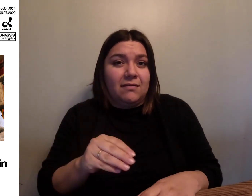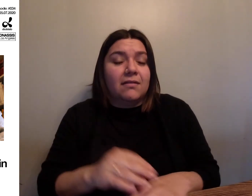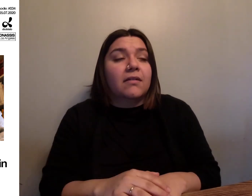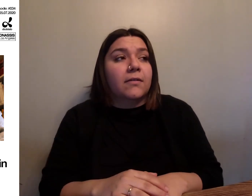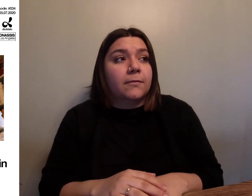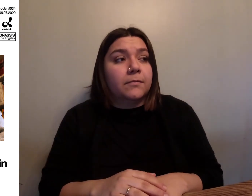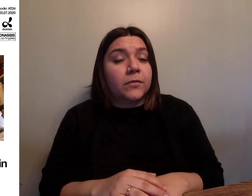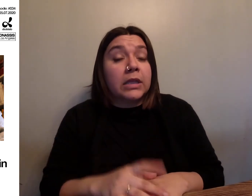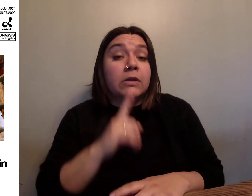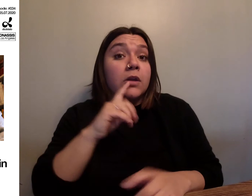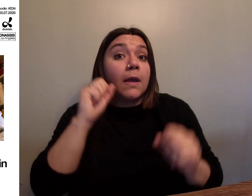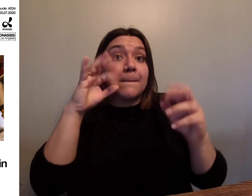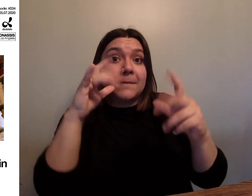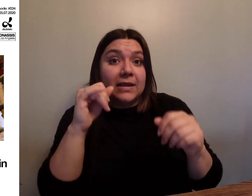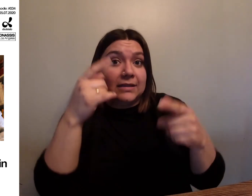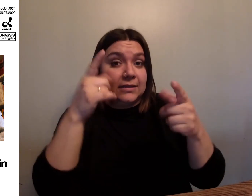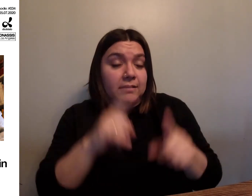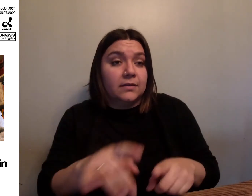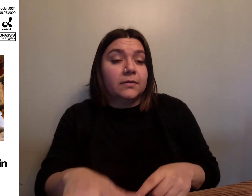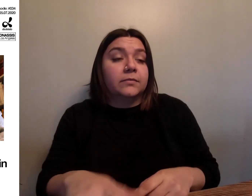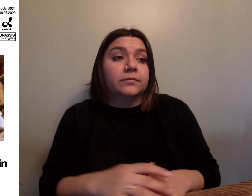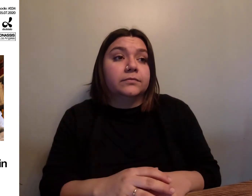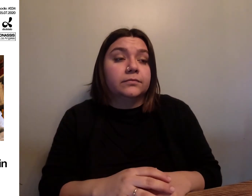But the extraordinary thing about this